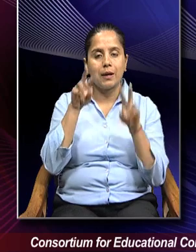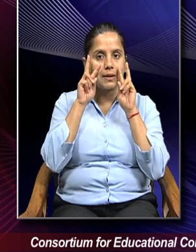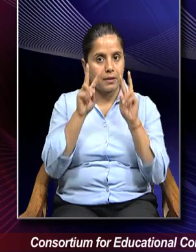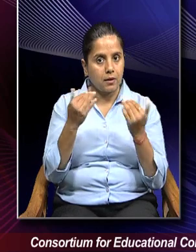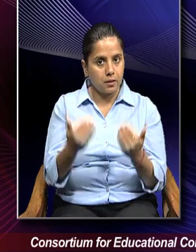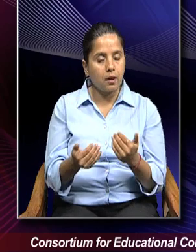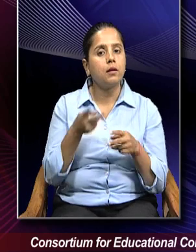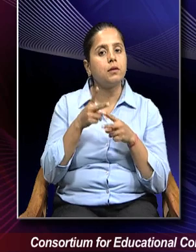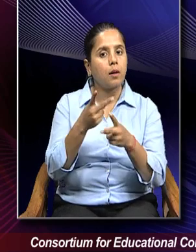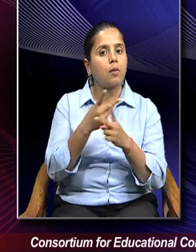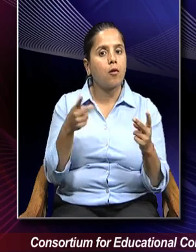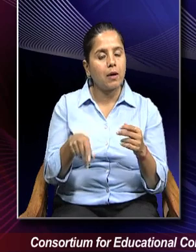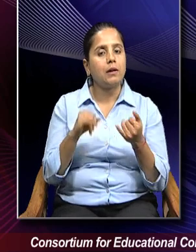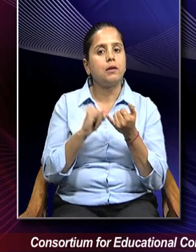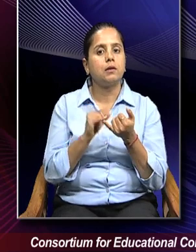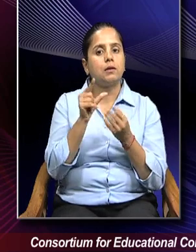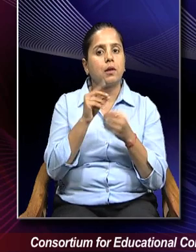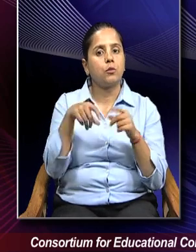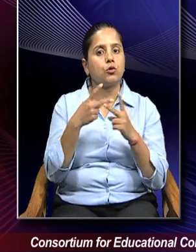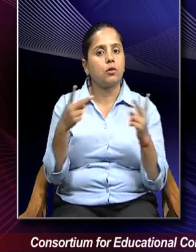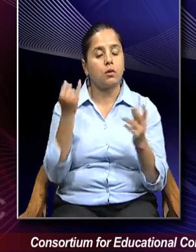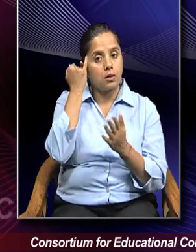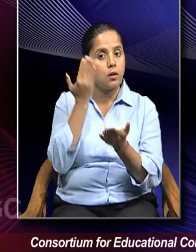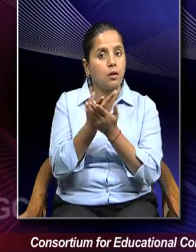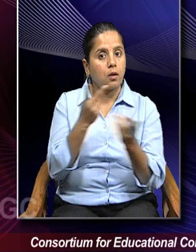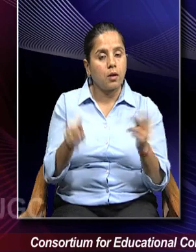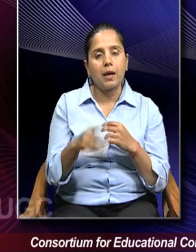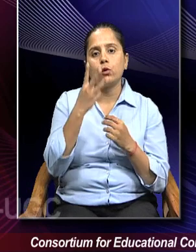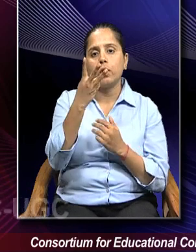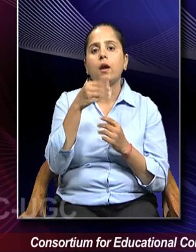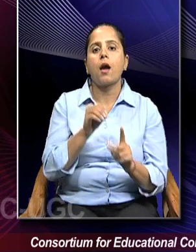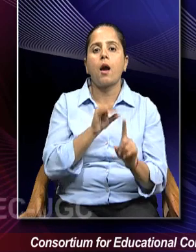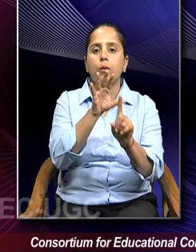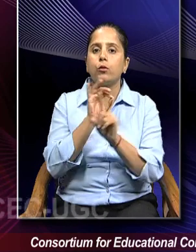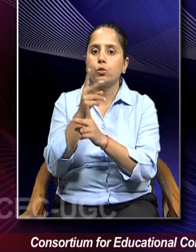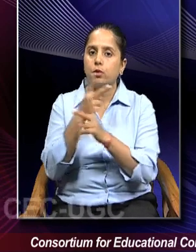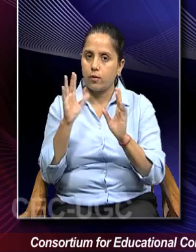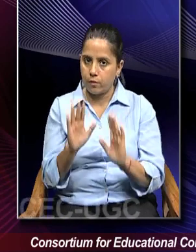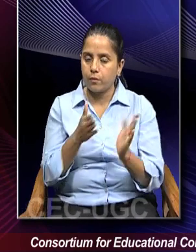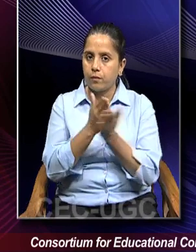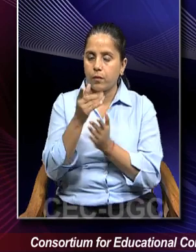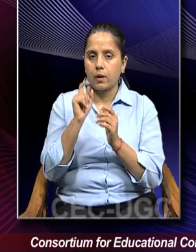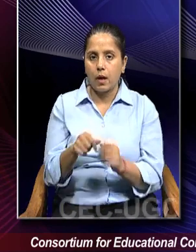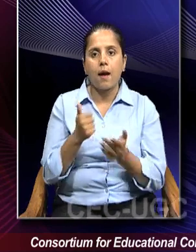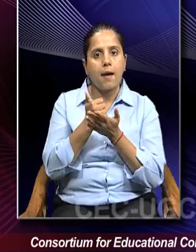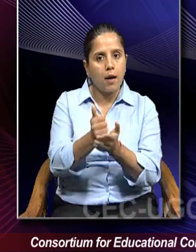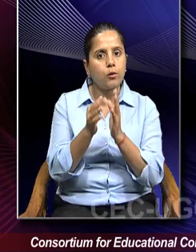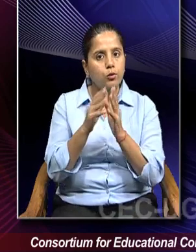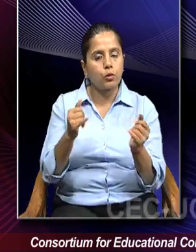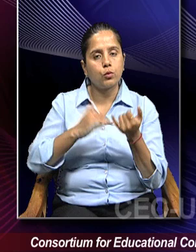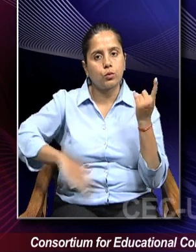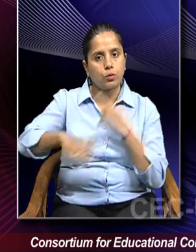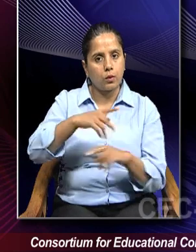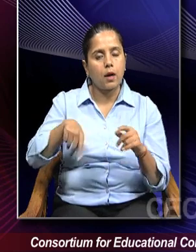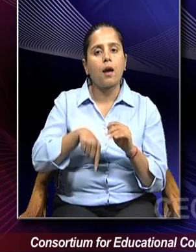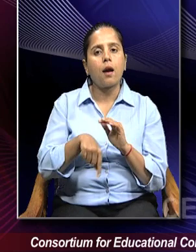the existing literature on the subject, it suggests that there are three approaches which can help us in dealing with the situation of